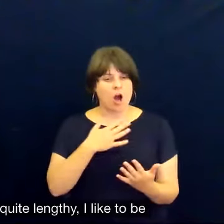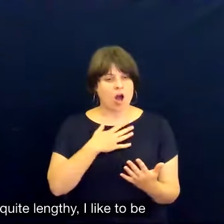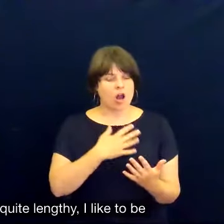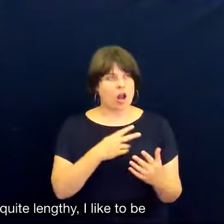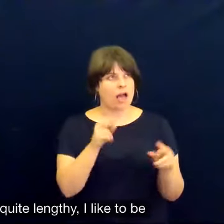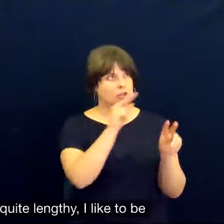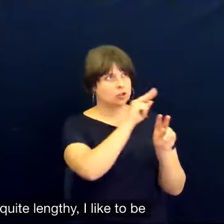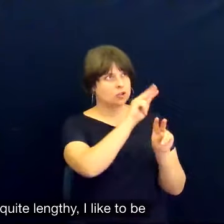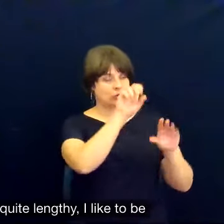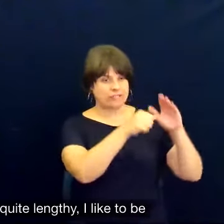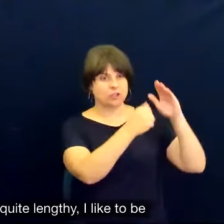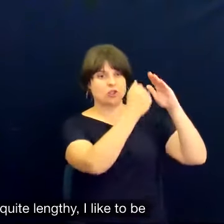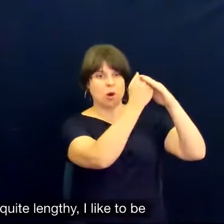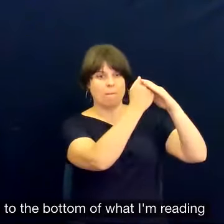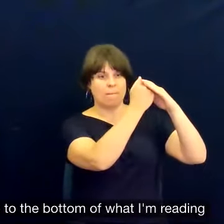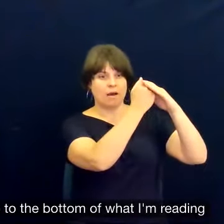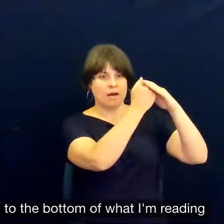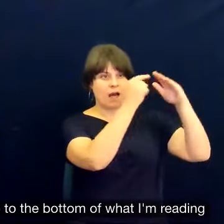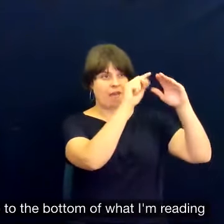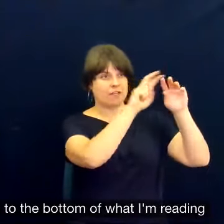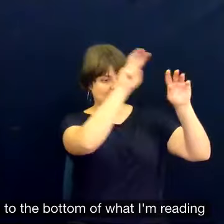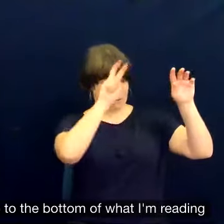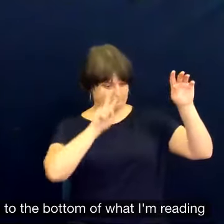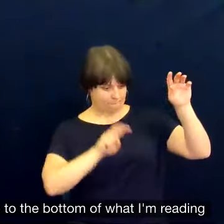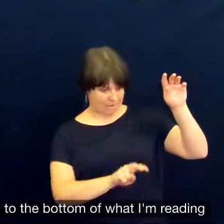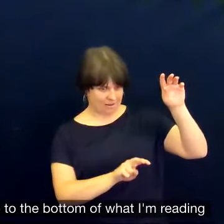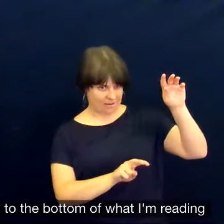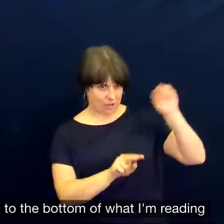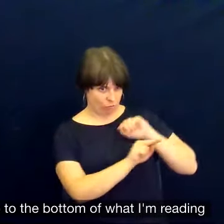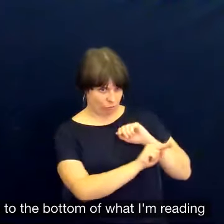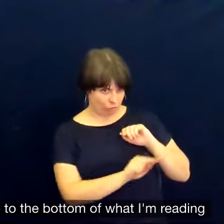I'm reading, but I'm not sure if you can actually do that with